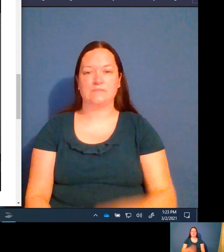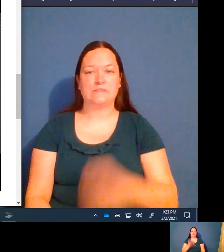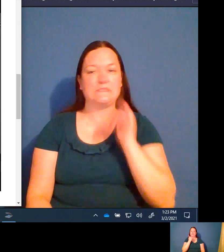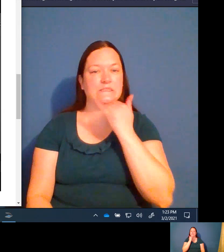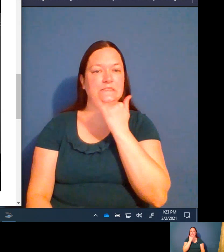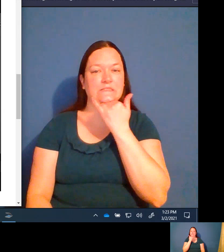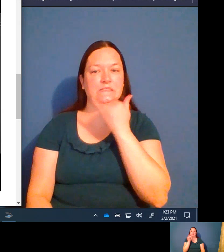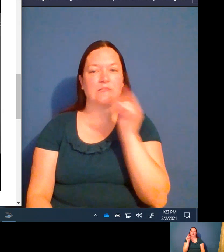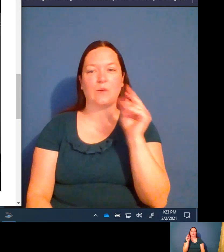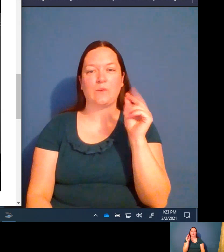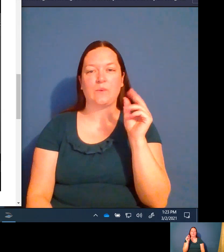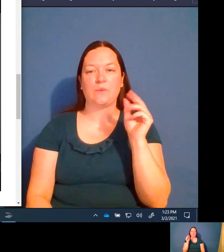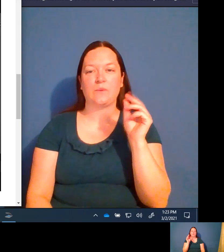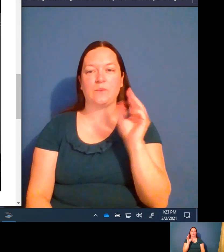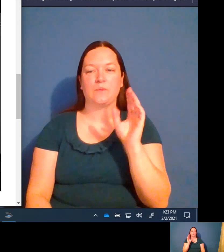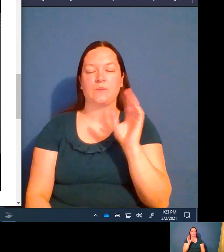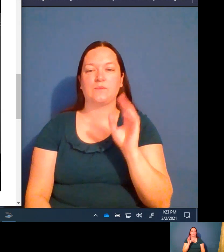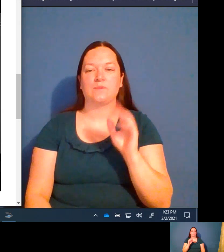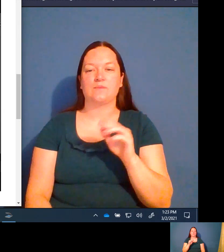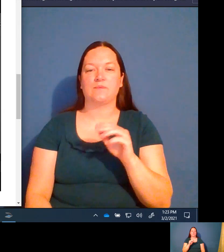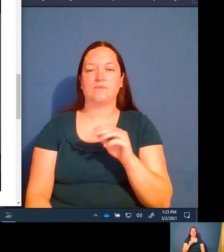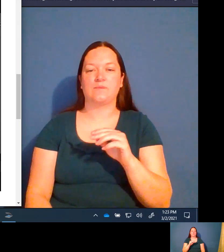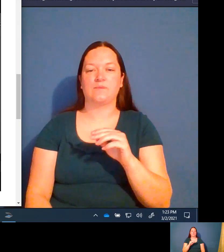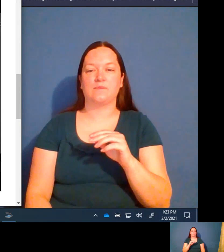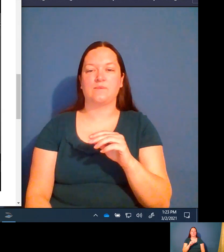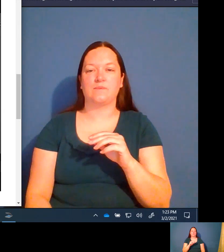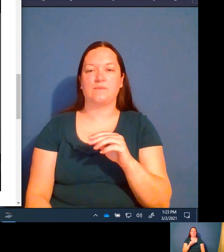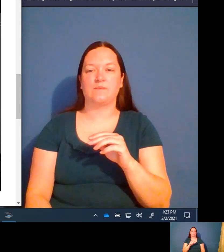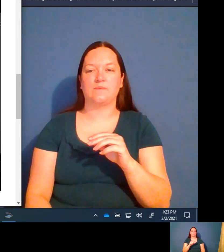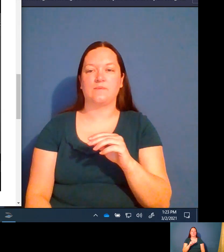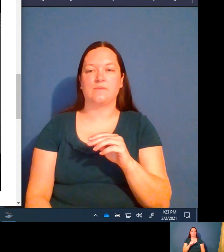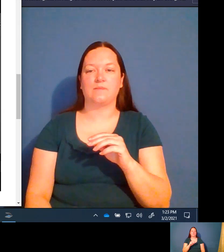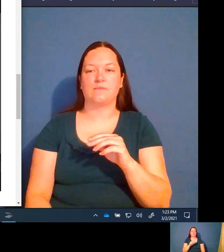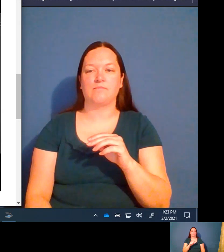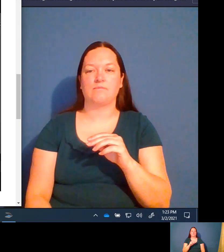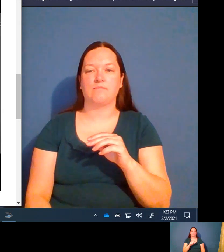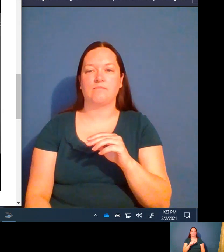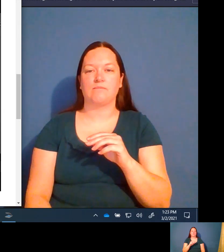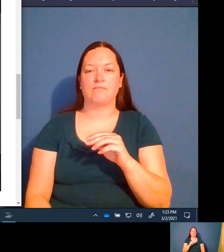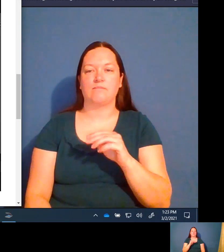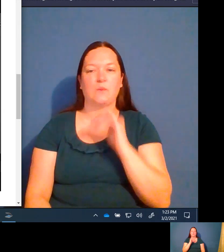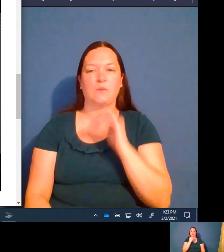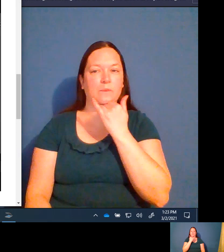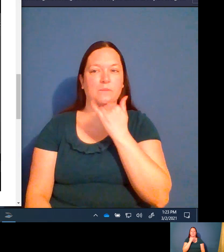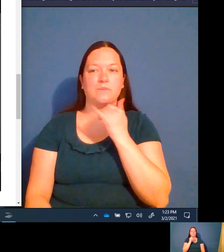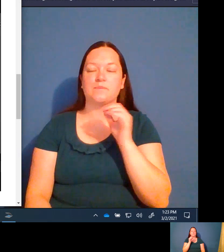Oh, crap. No. All right. So I go on to diesel.